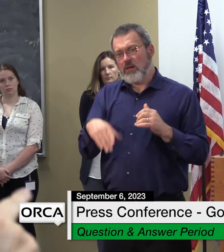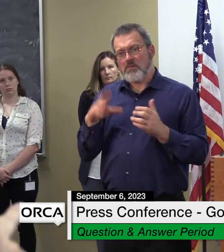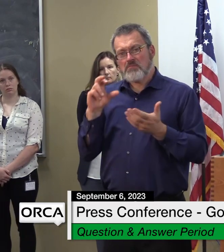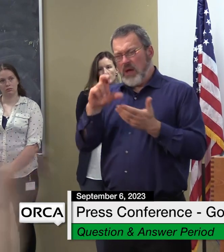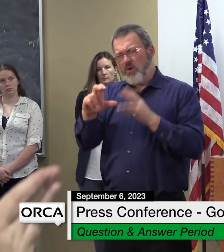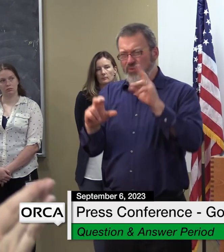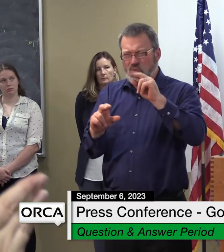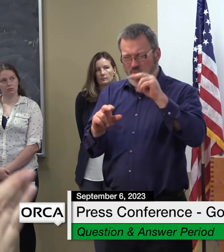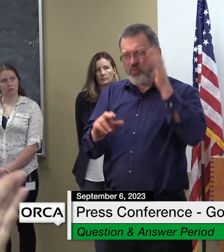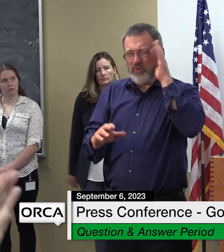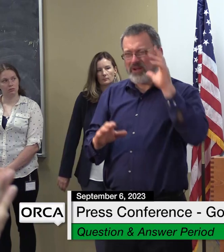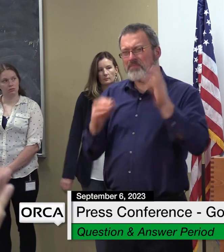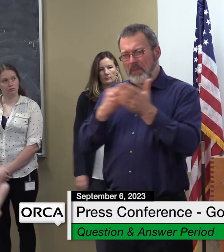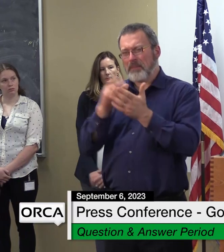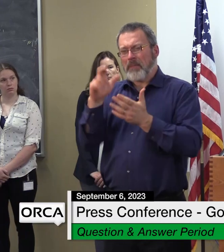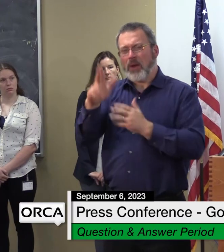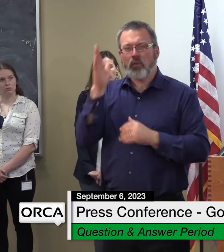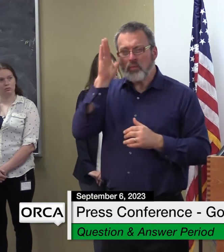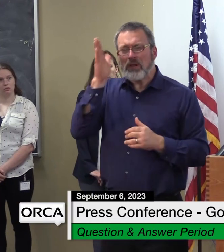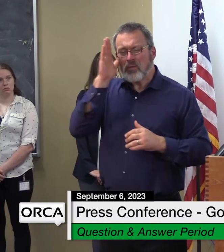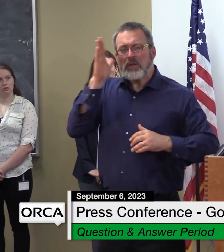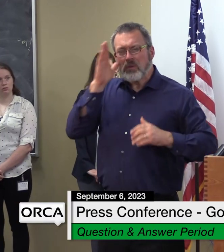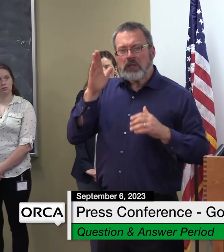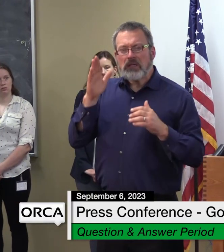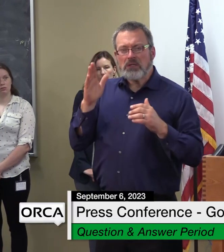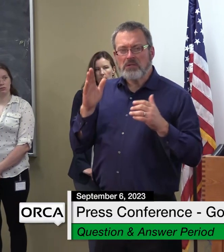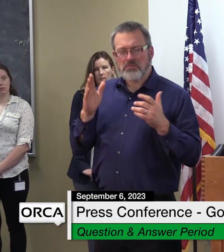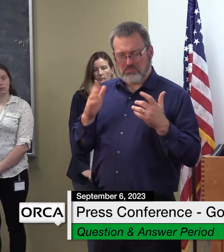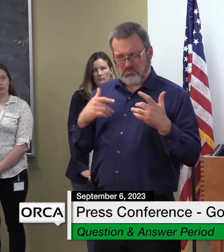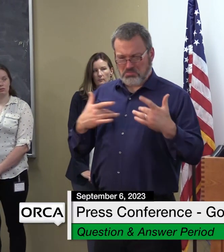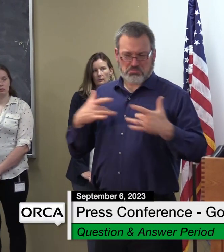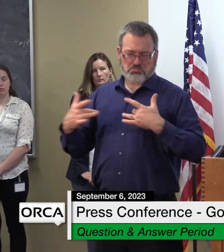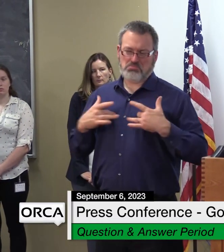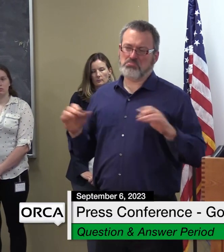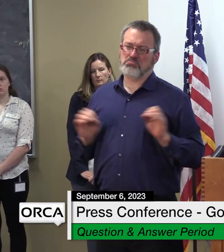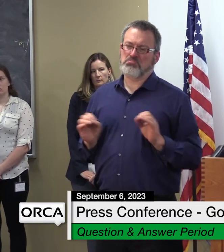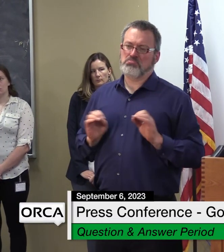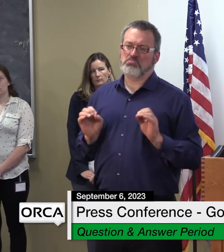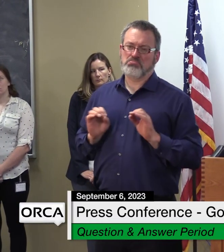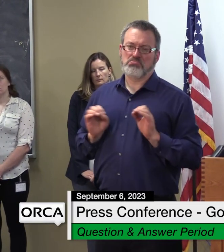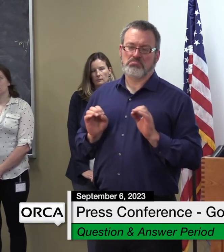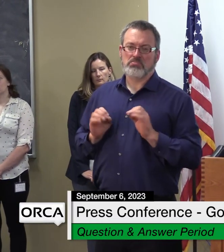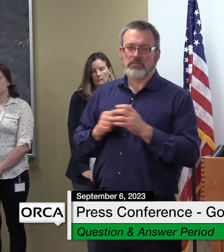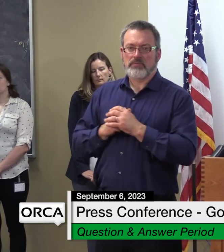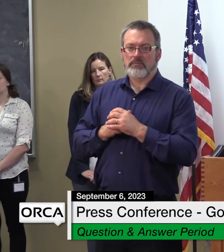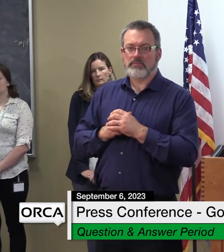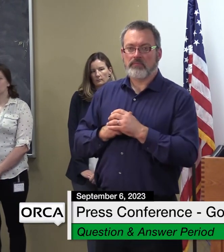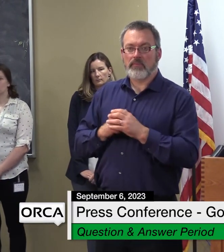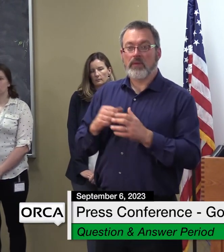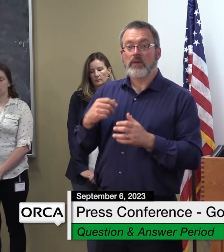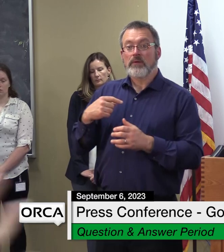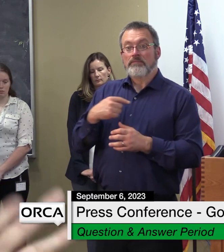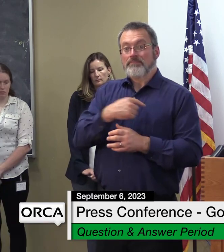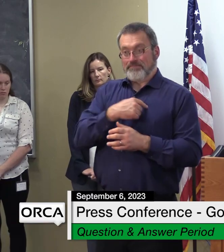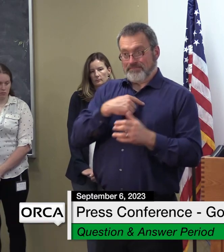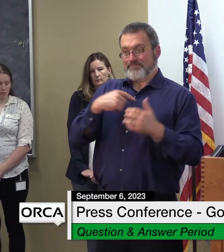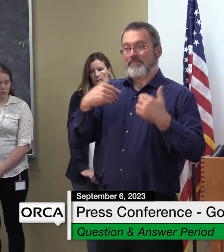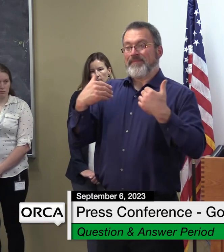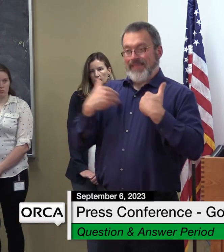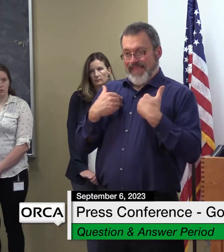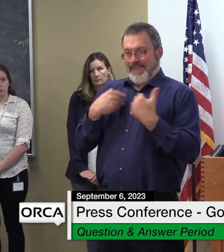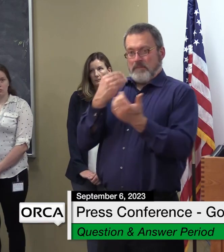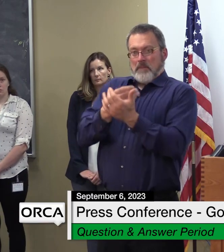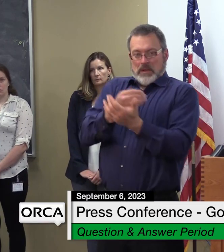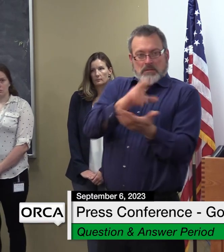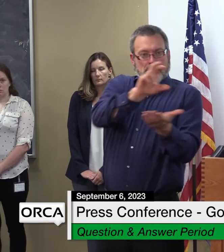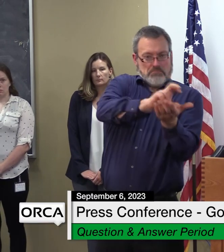that. So I don't think anyone has anything to worry about. We do have money coming in. We have a surplus in